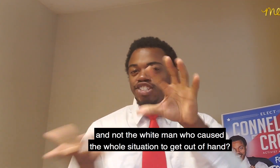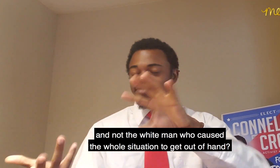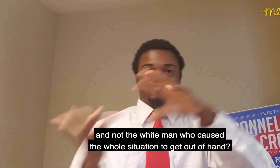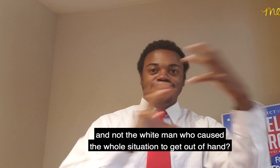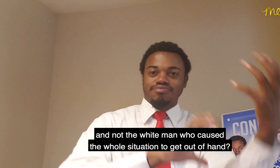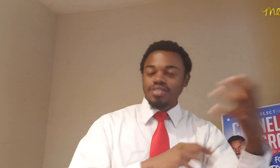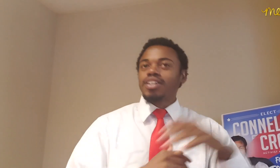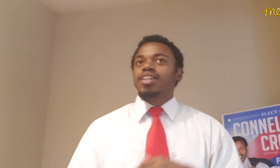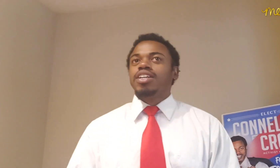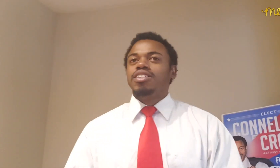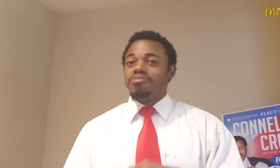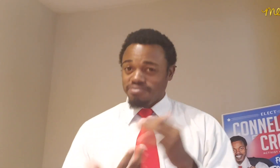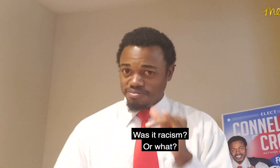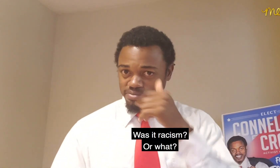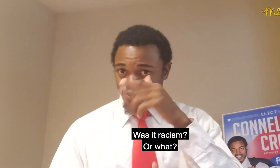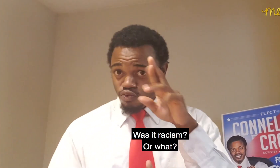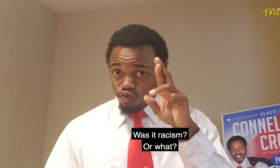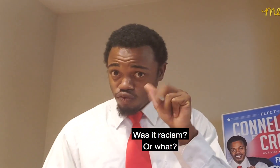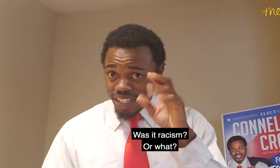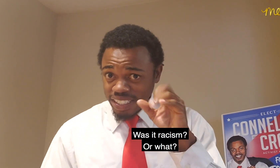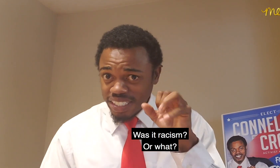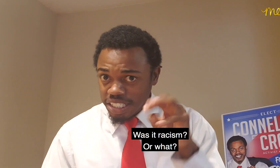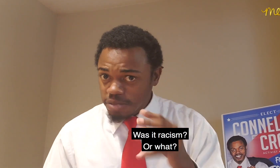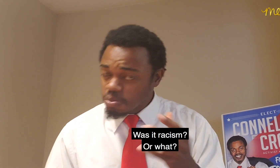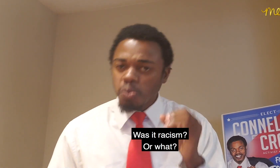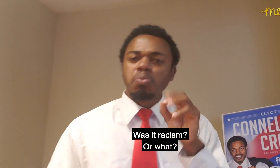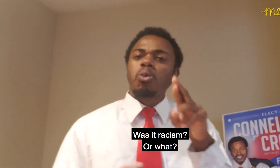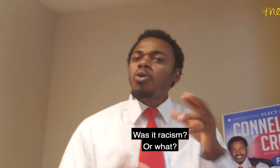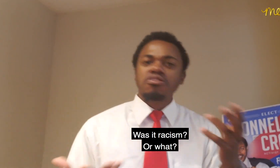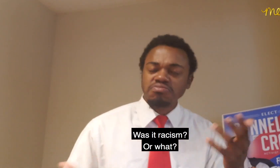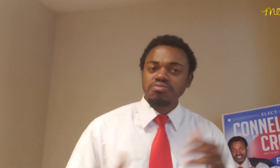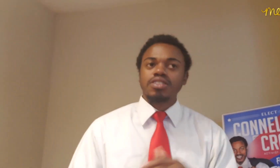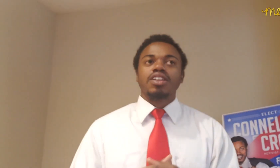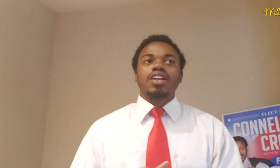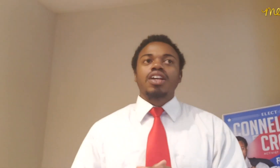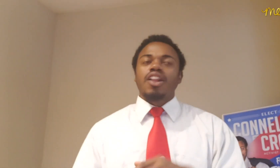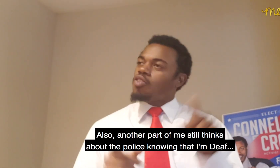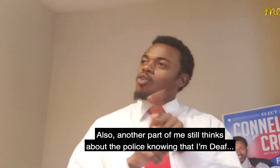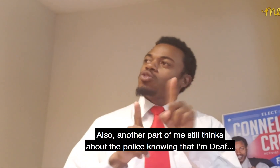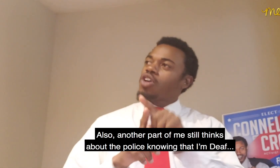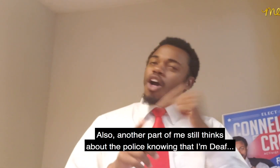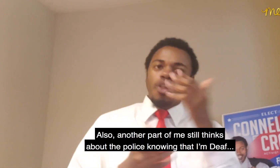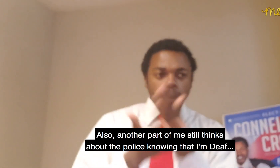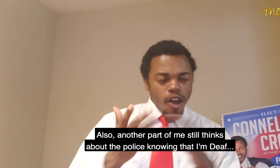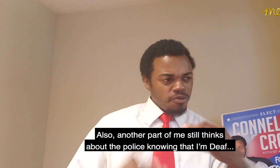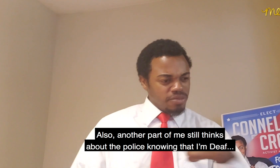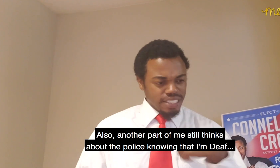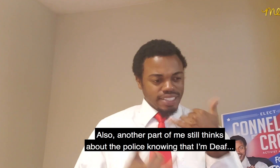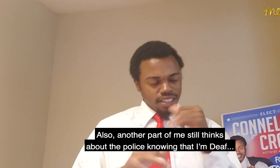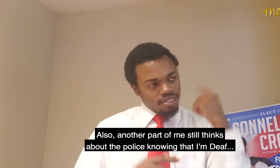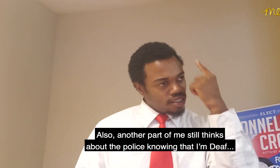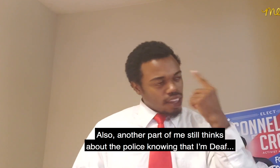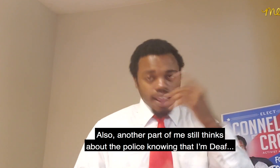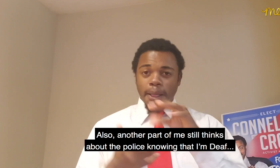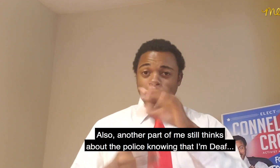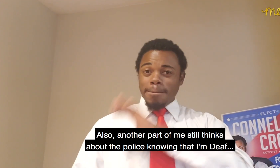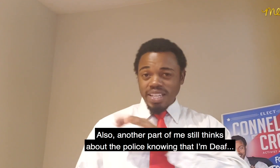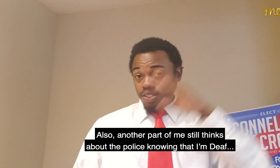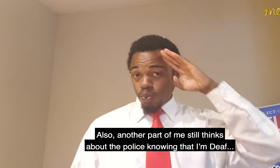to get out of hand? Was it racism, or what? Also, another part of me still thinks about the police